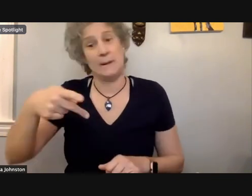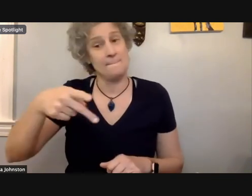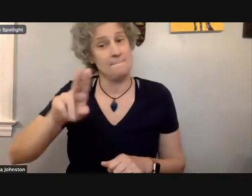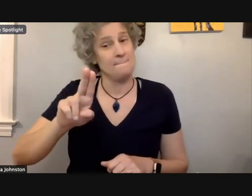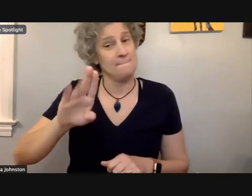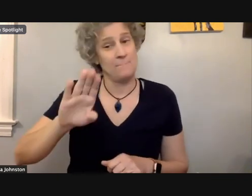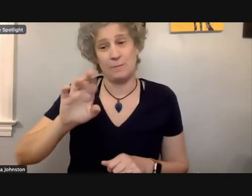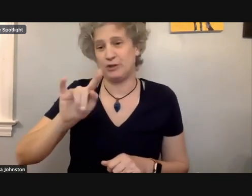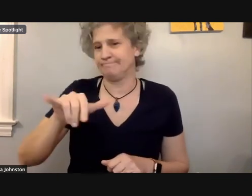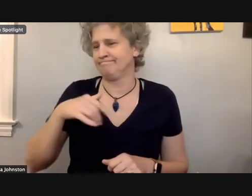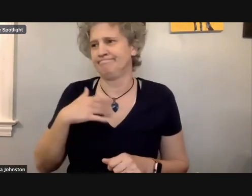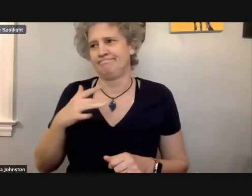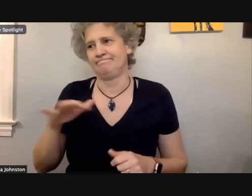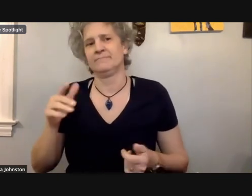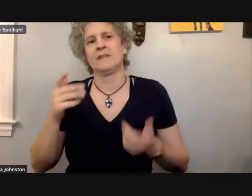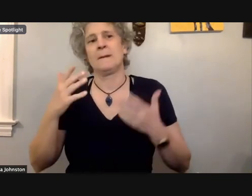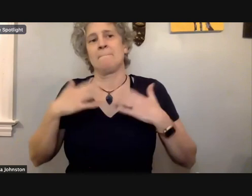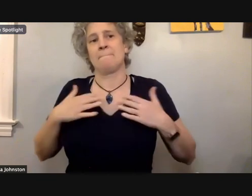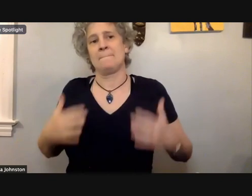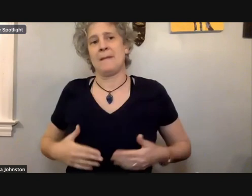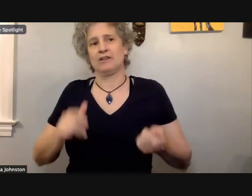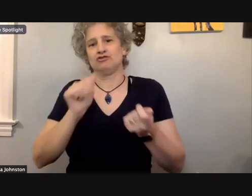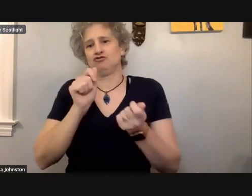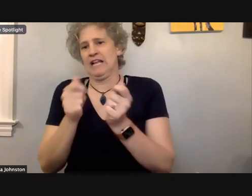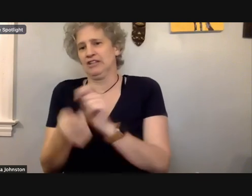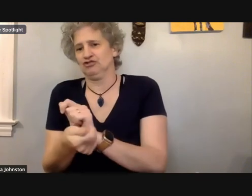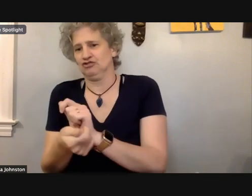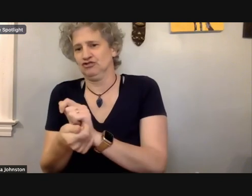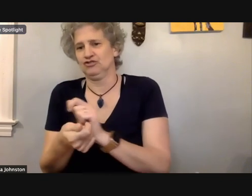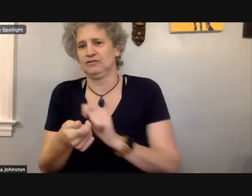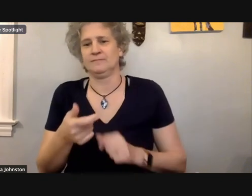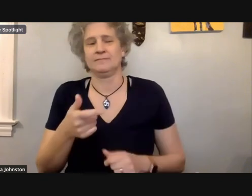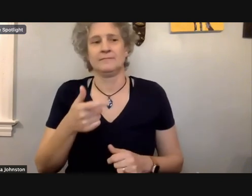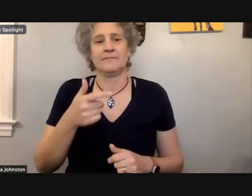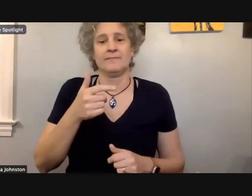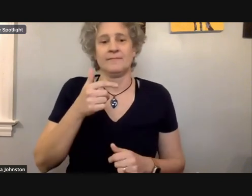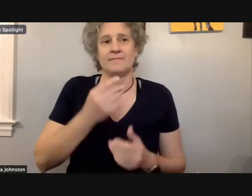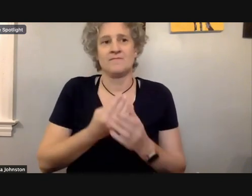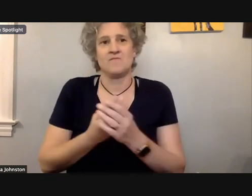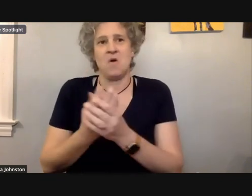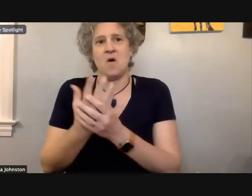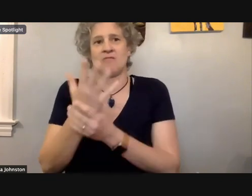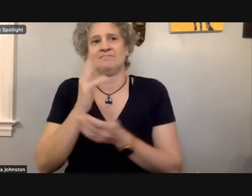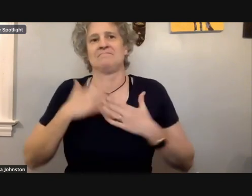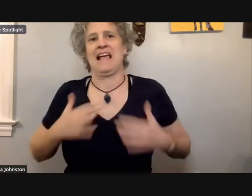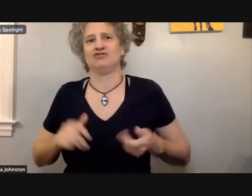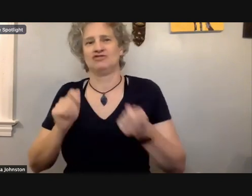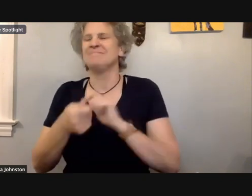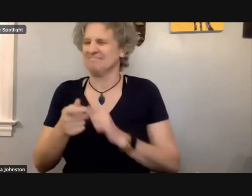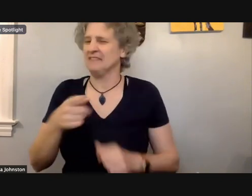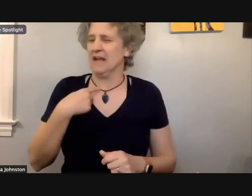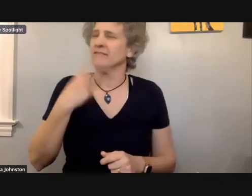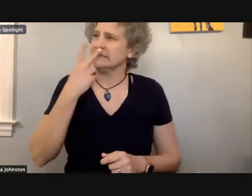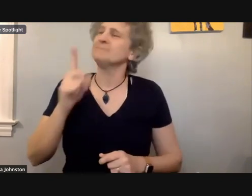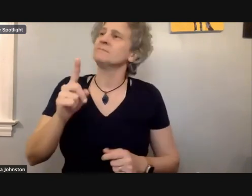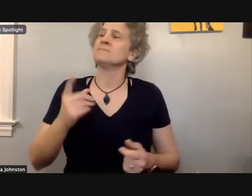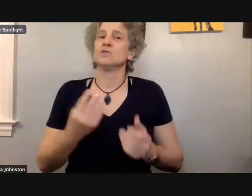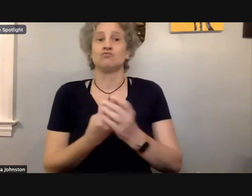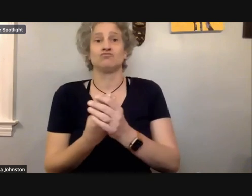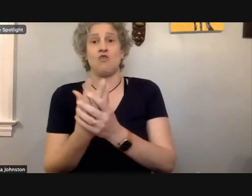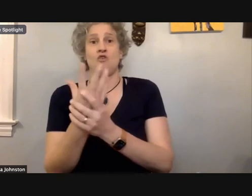So there is no sign really. You would fingerspell it. Typically we fingerspell and then you could talk about it. You could elaborate and talk about body changing and growing